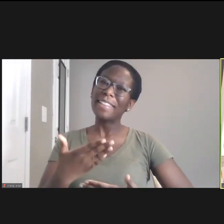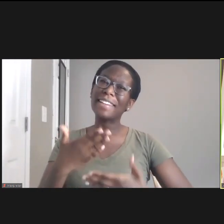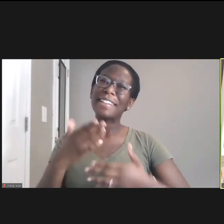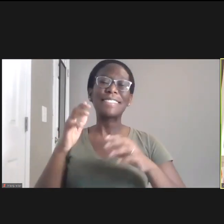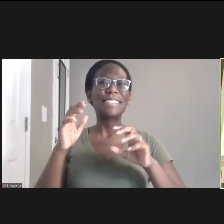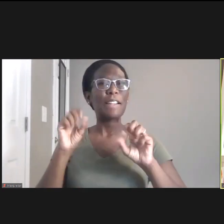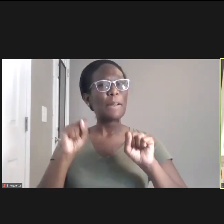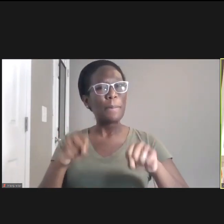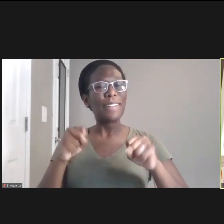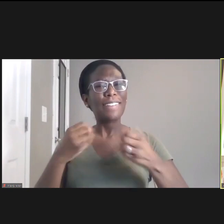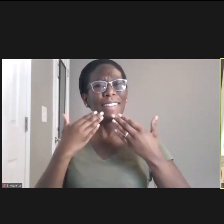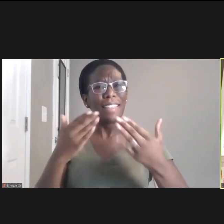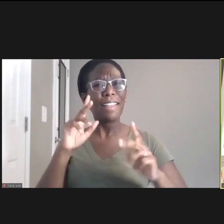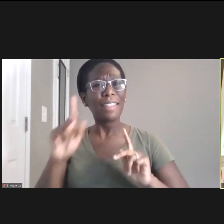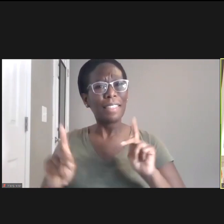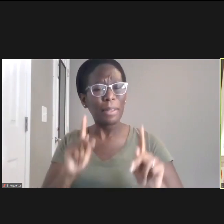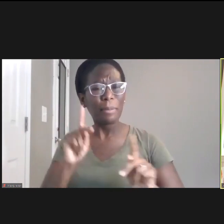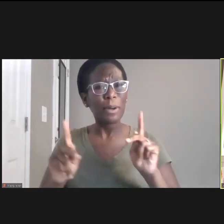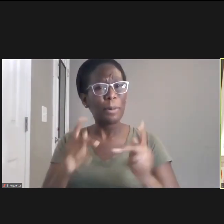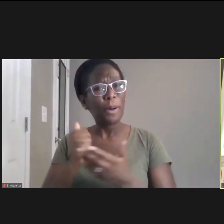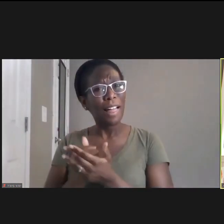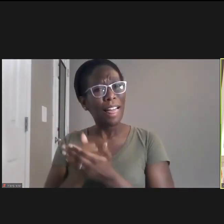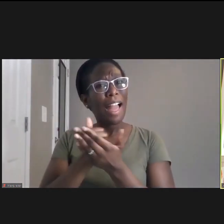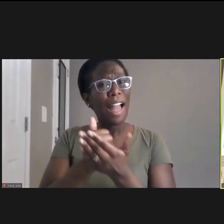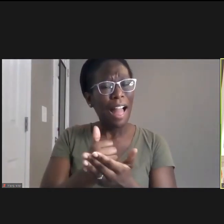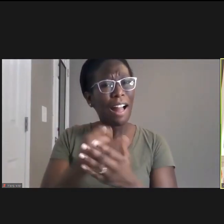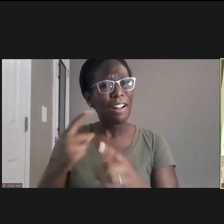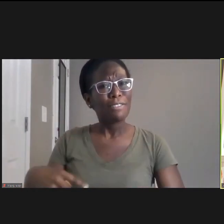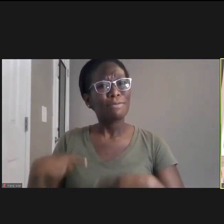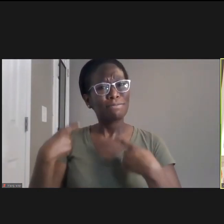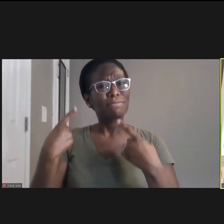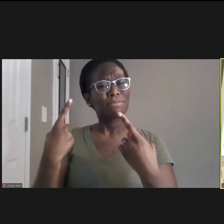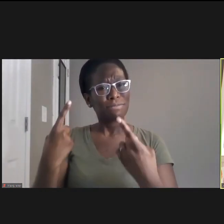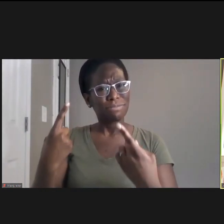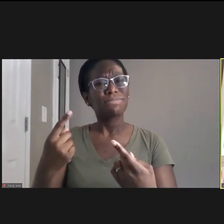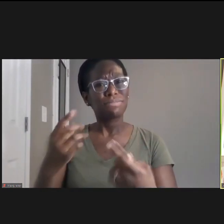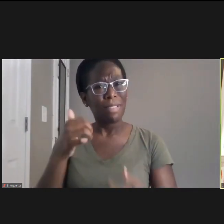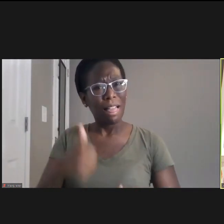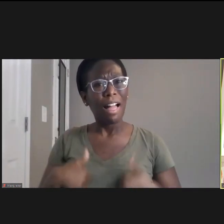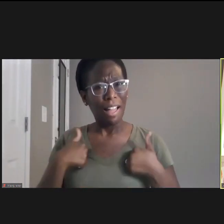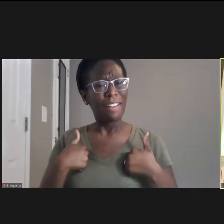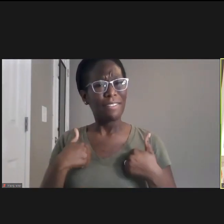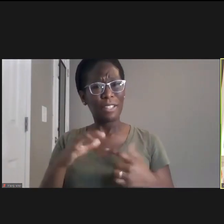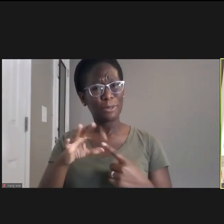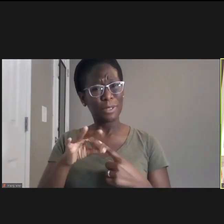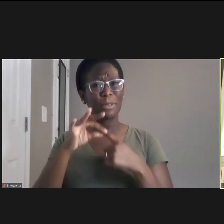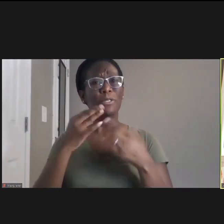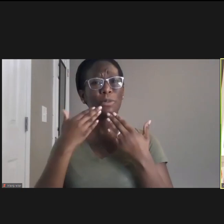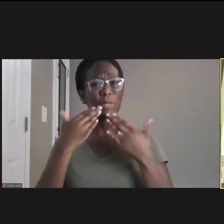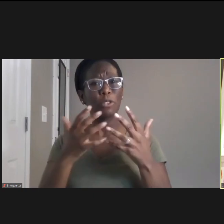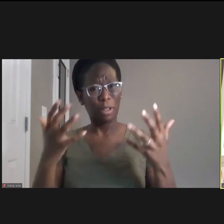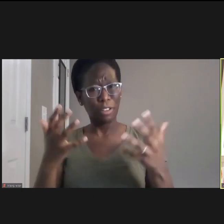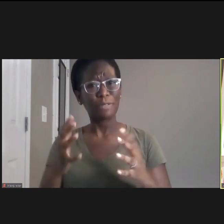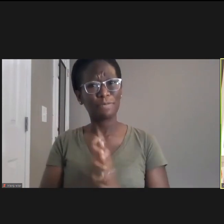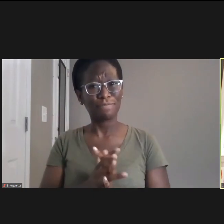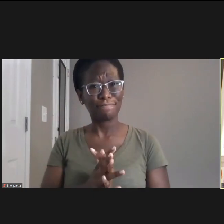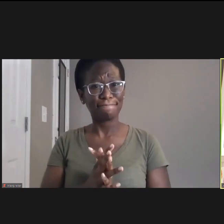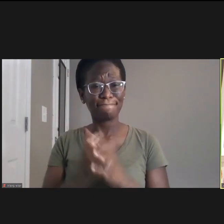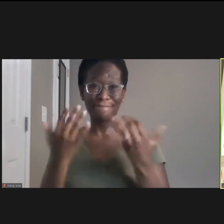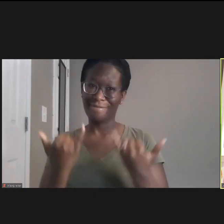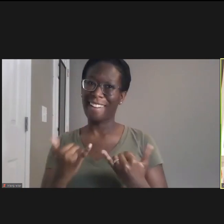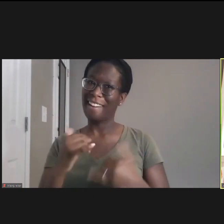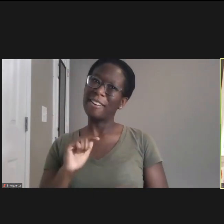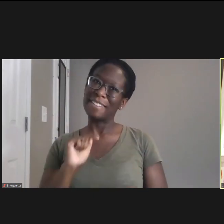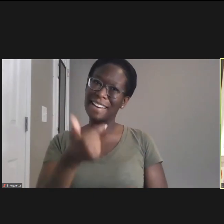the people who helped you along the way. I think that was really special. Thank you very much. And now next up